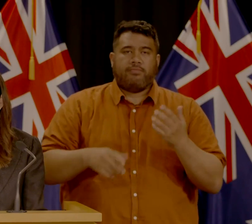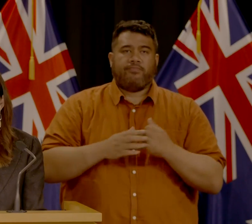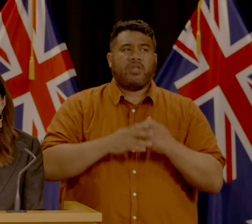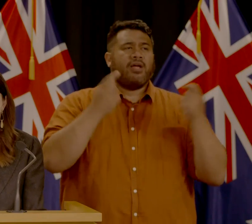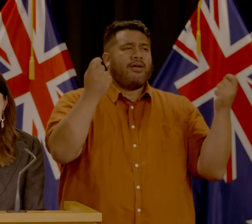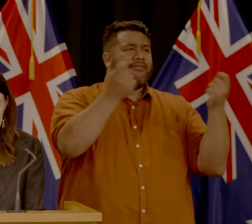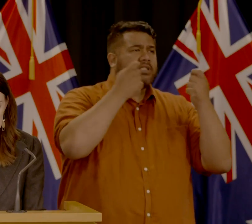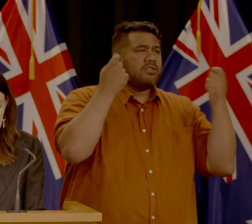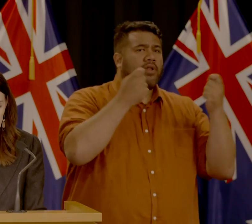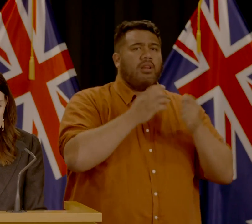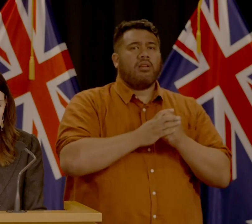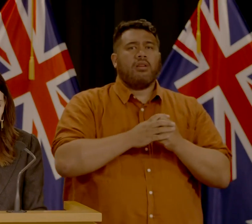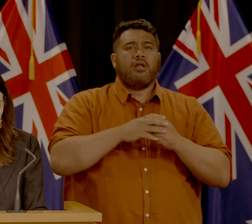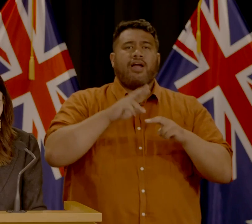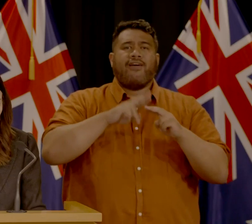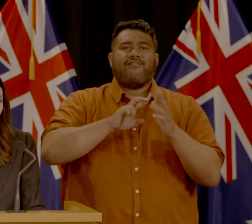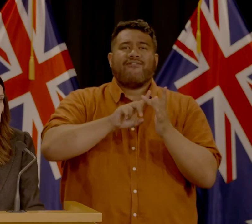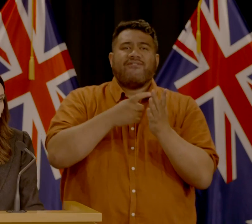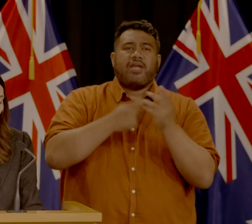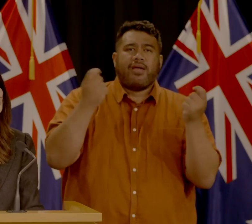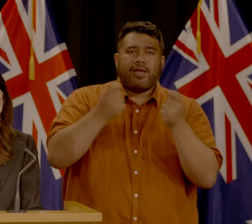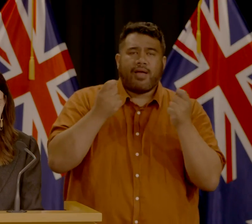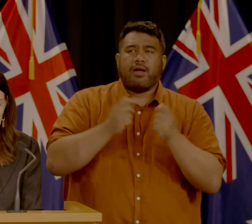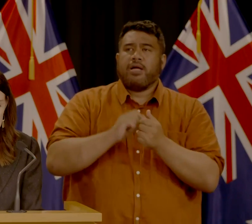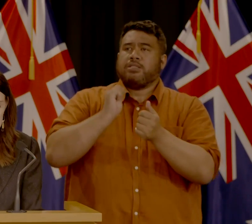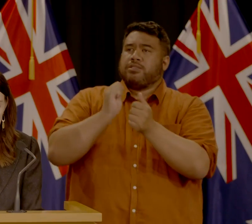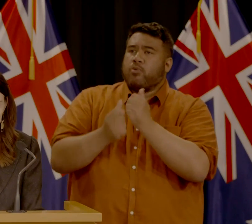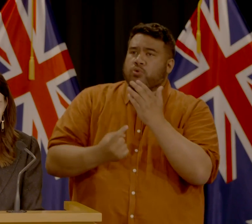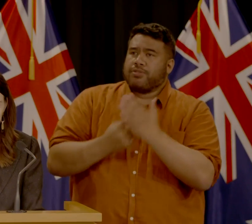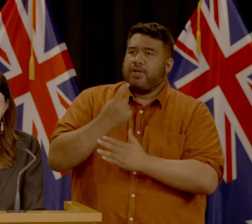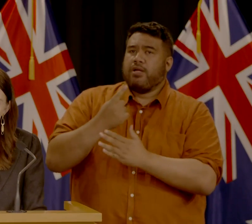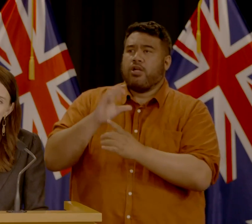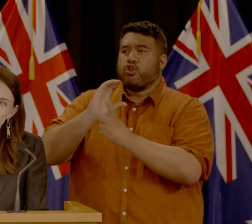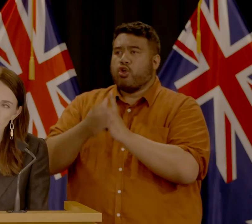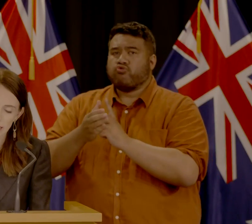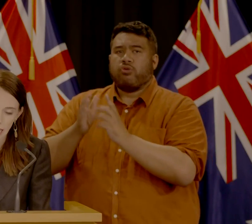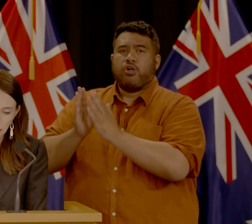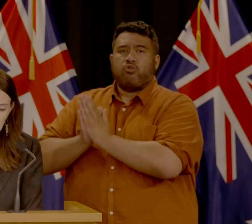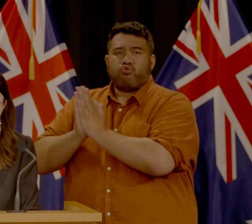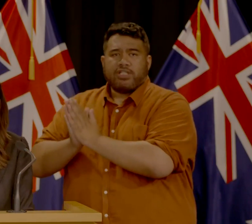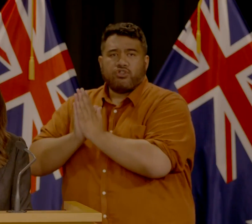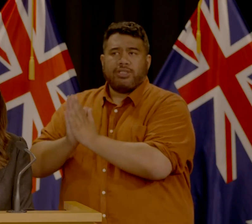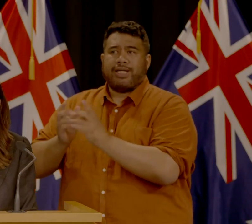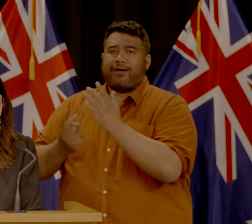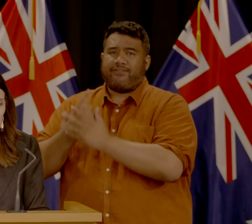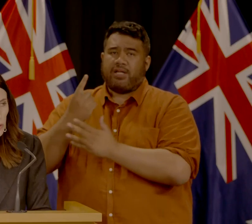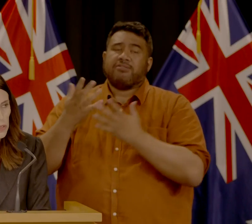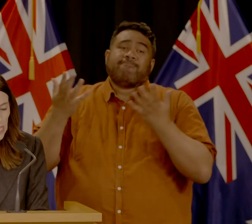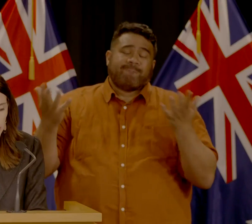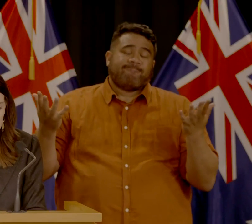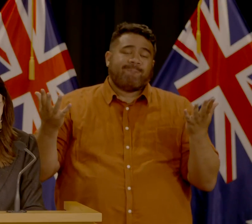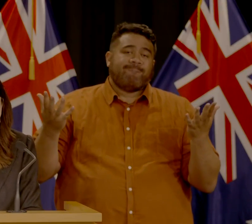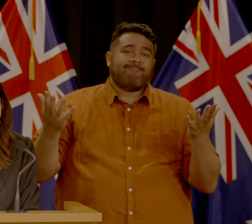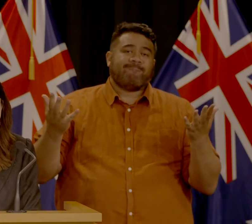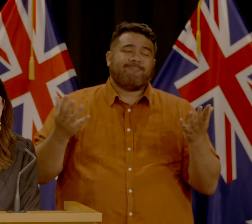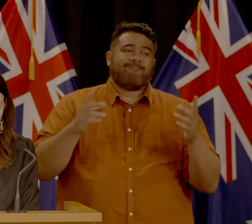festivals, fairs, sporting, religious and cultural events. While it currently excludes schools